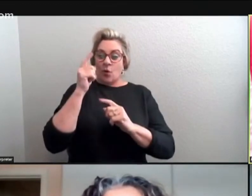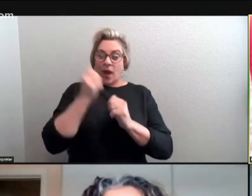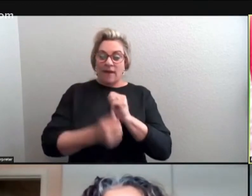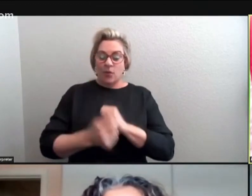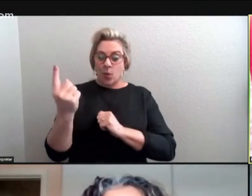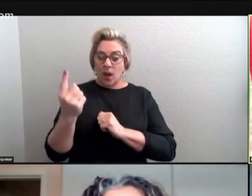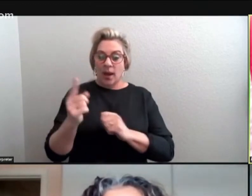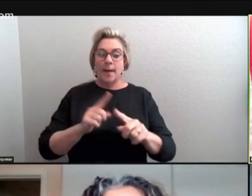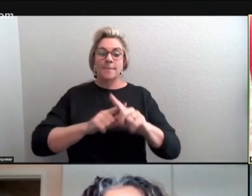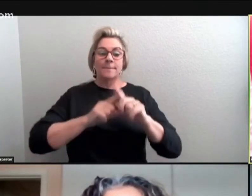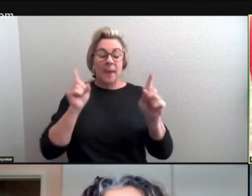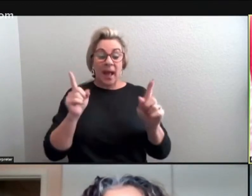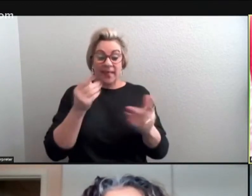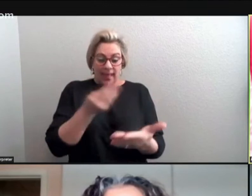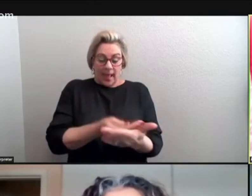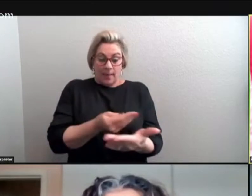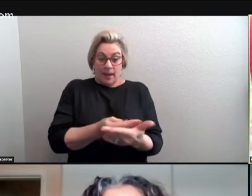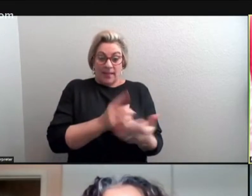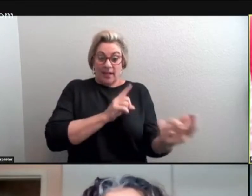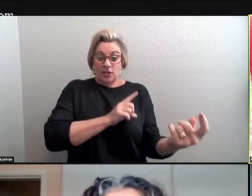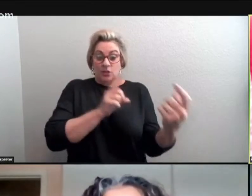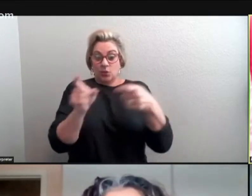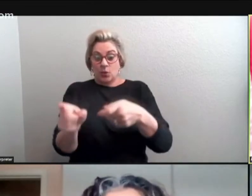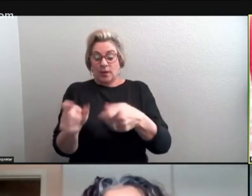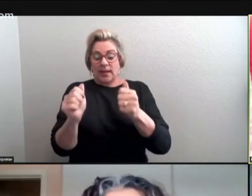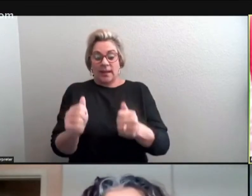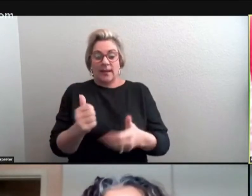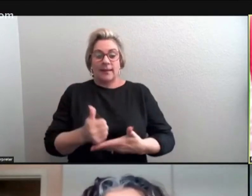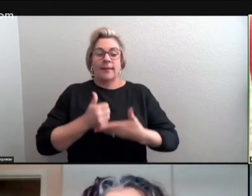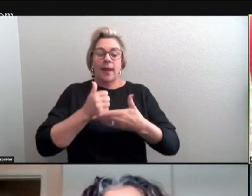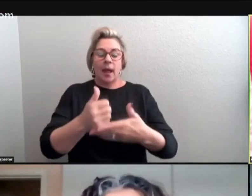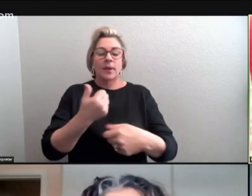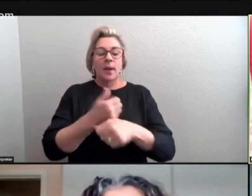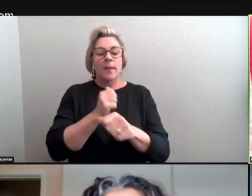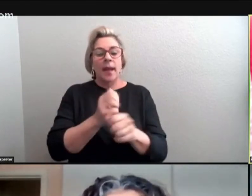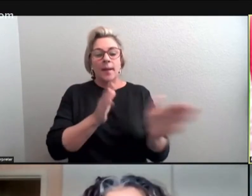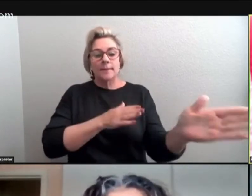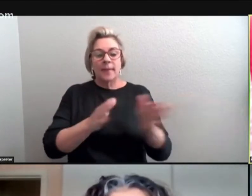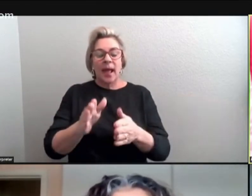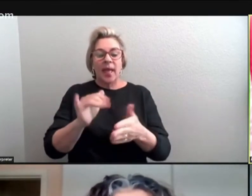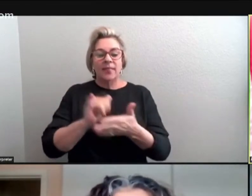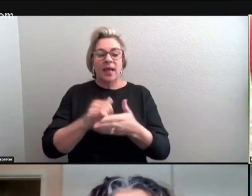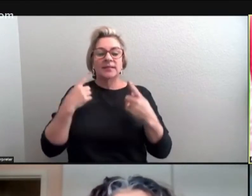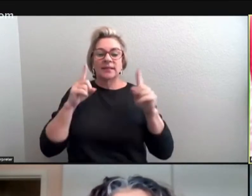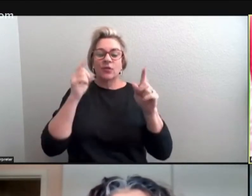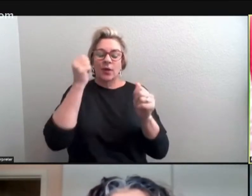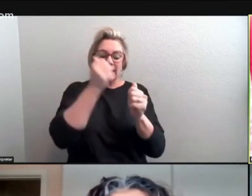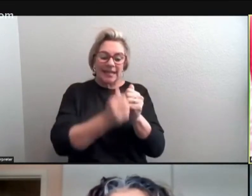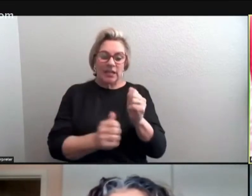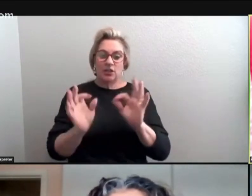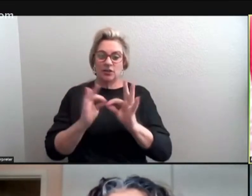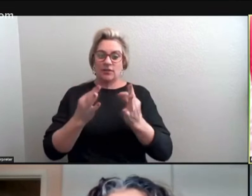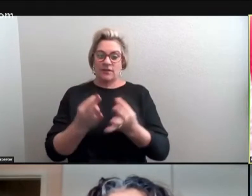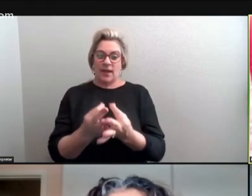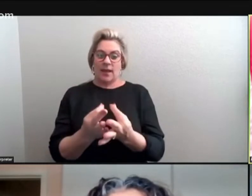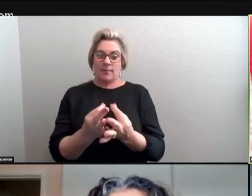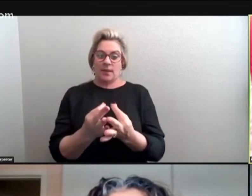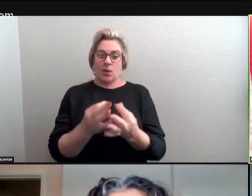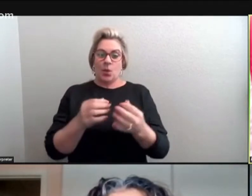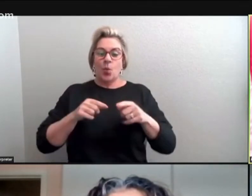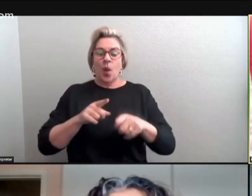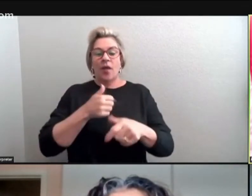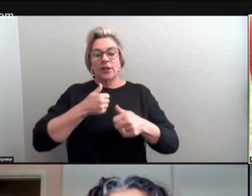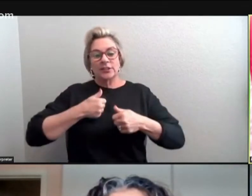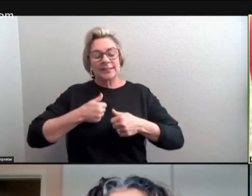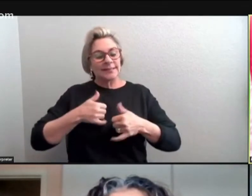the philanthropic money can help fill those gaps to help make a plan that works for each family a reality while they go about the